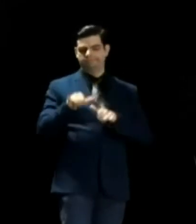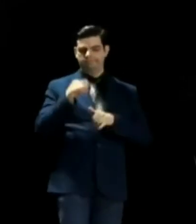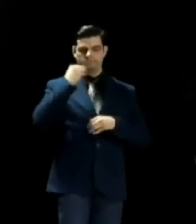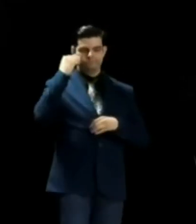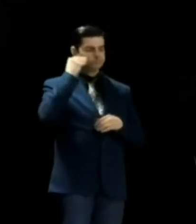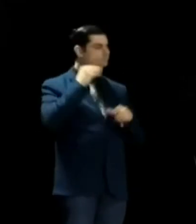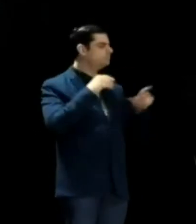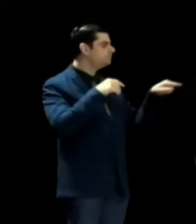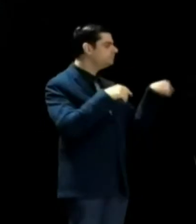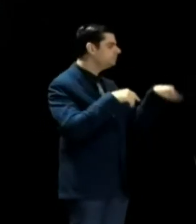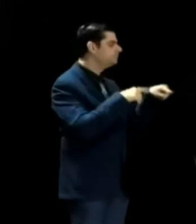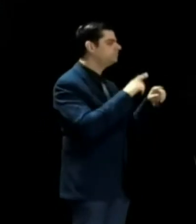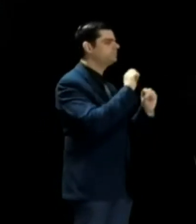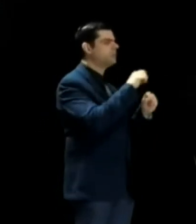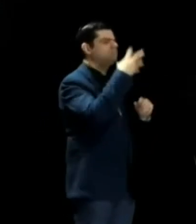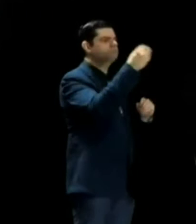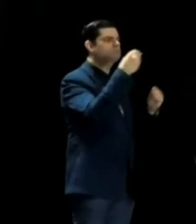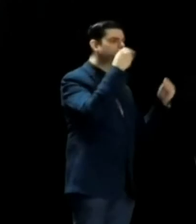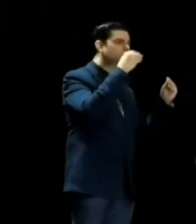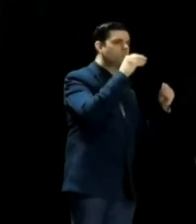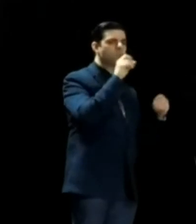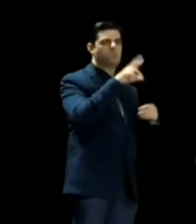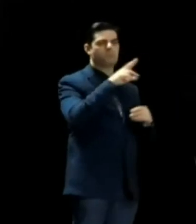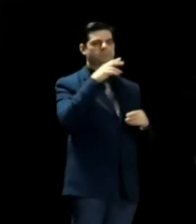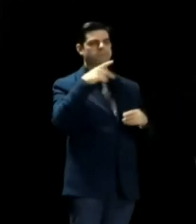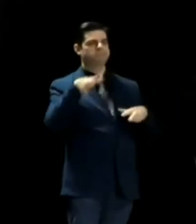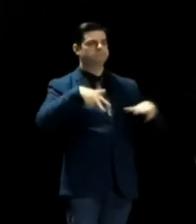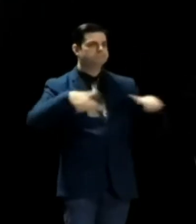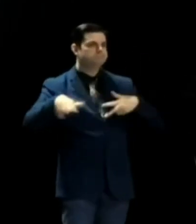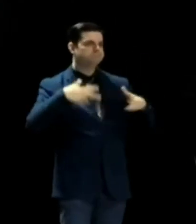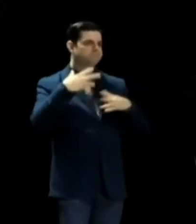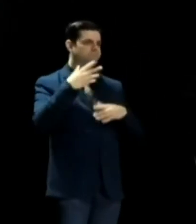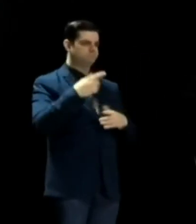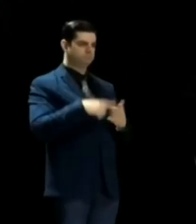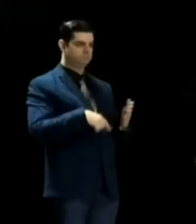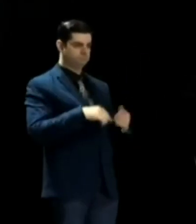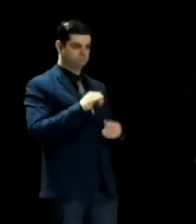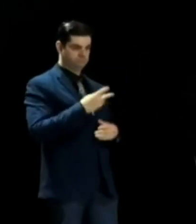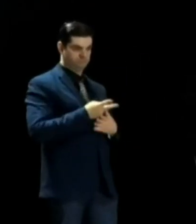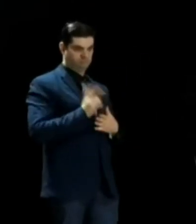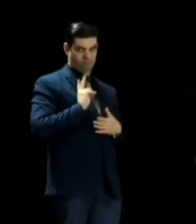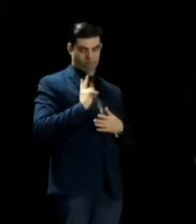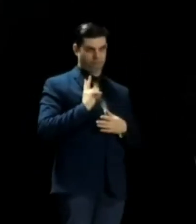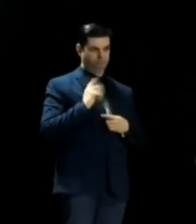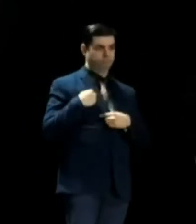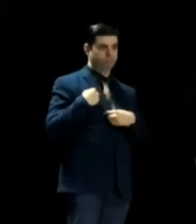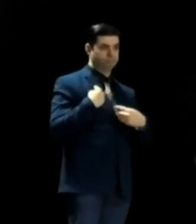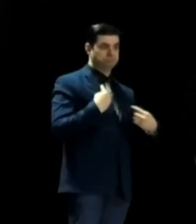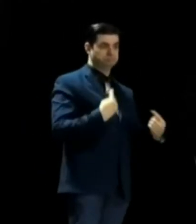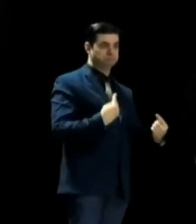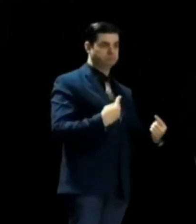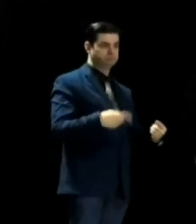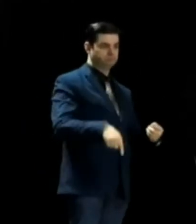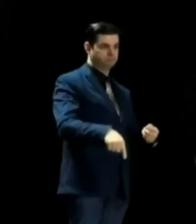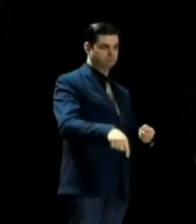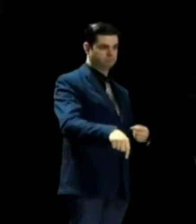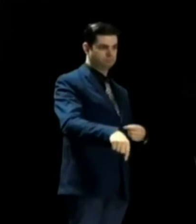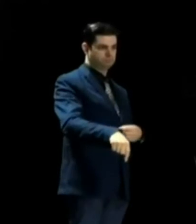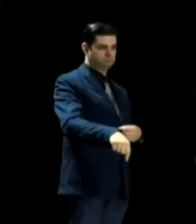close. Come Sunday, what are you going to do with that? Are you going to extend those?